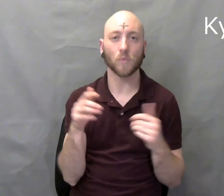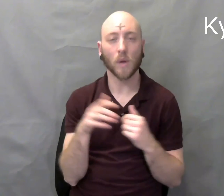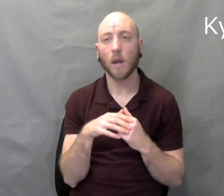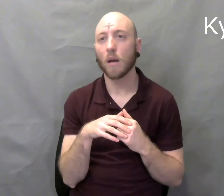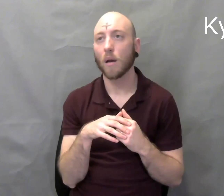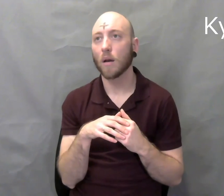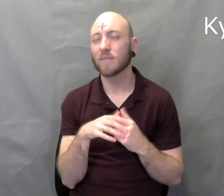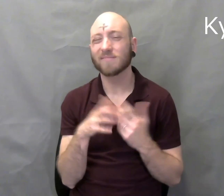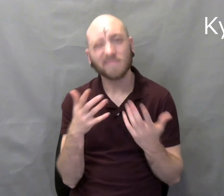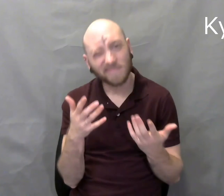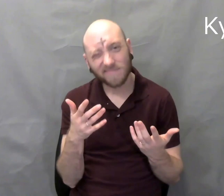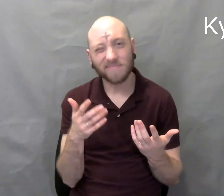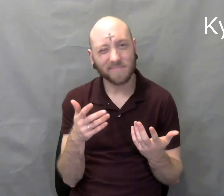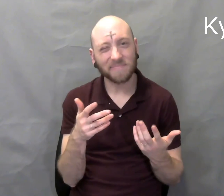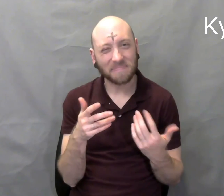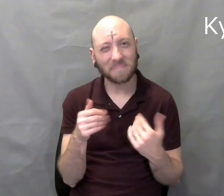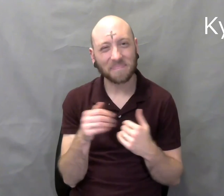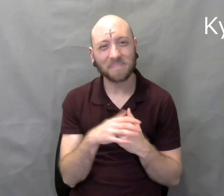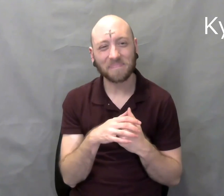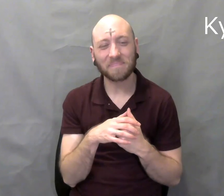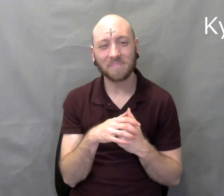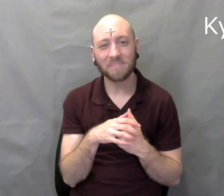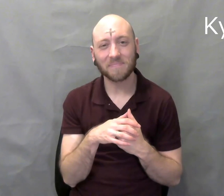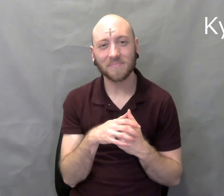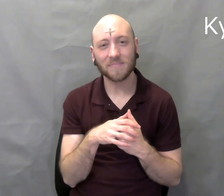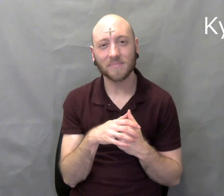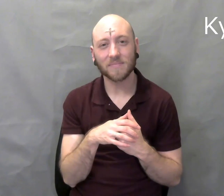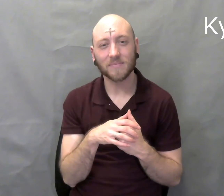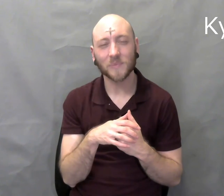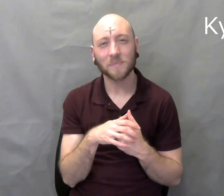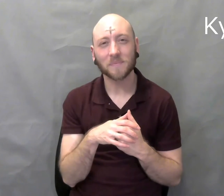it. So I know that,